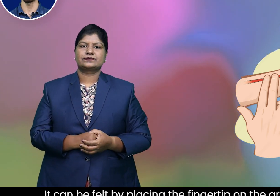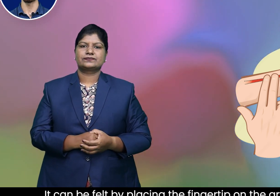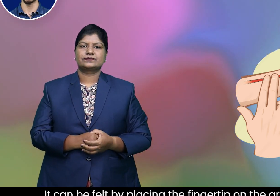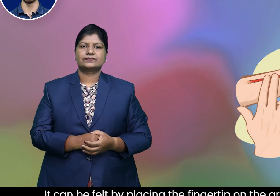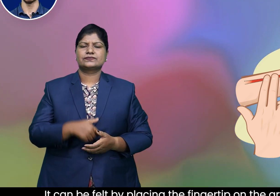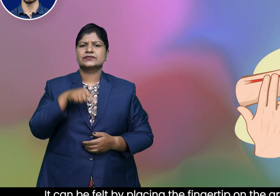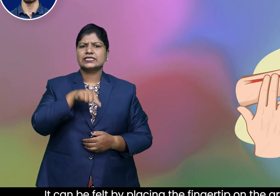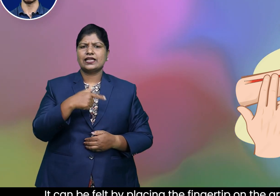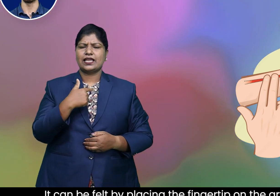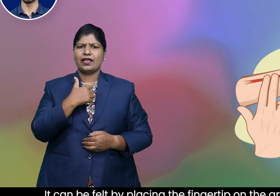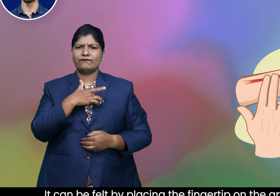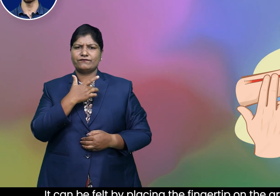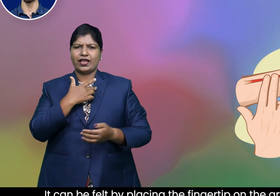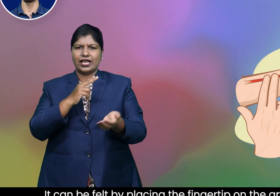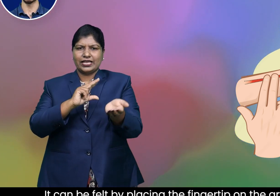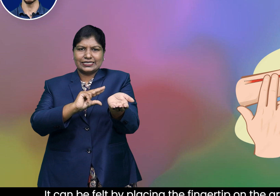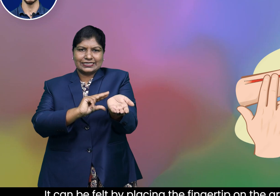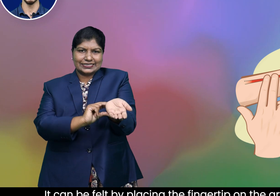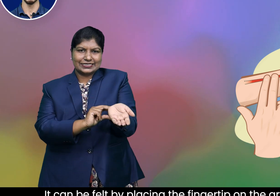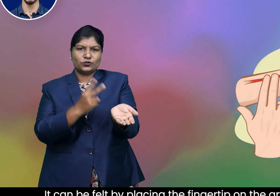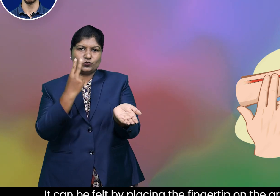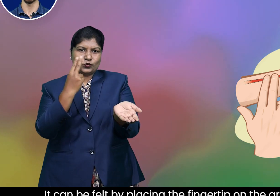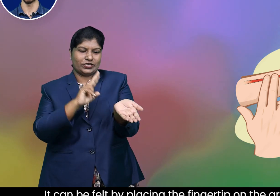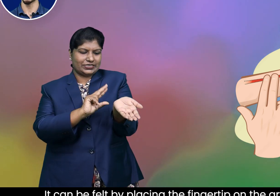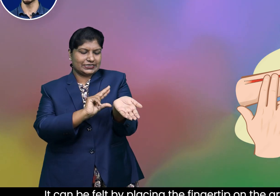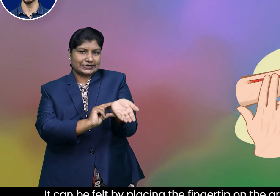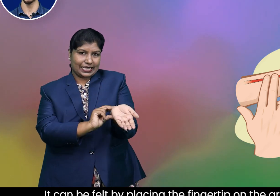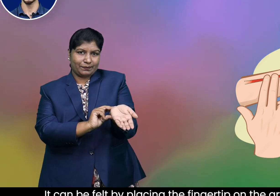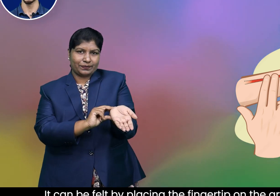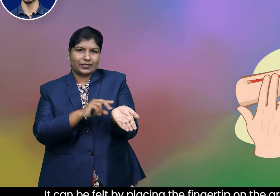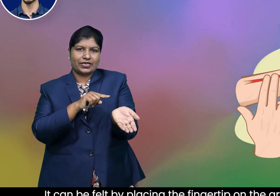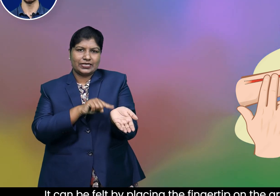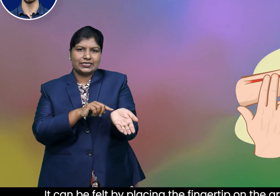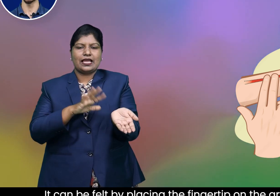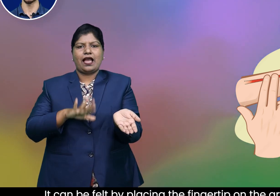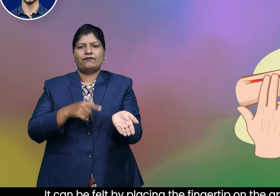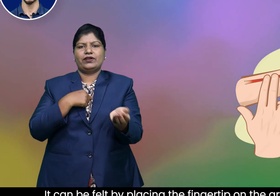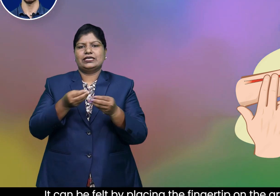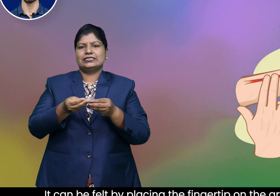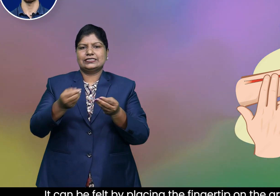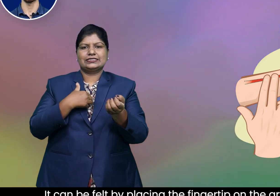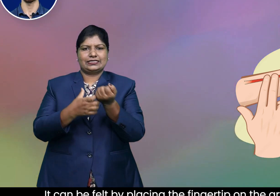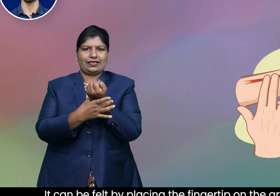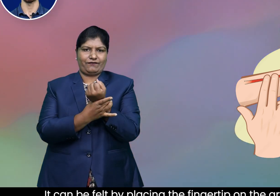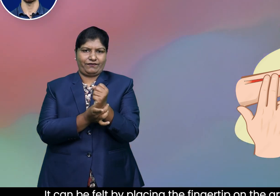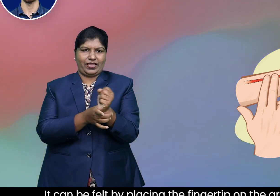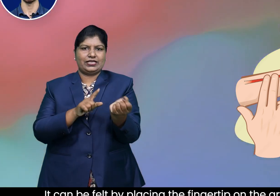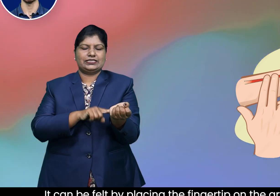It can be felt by placing the fingertip on the artery near the wrist.